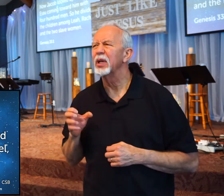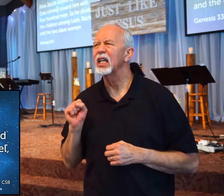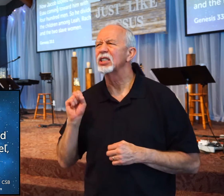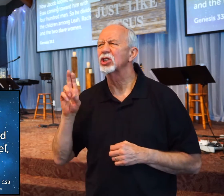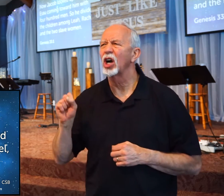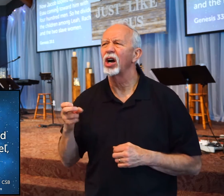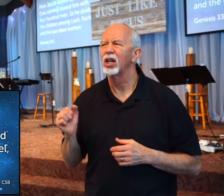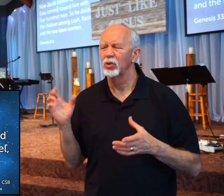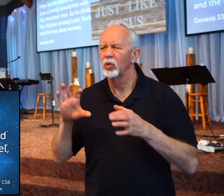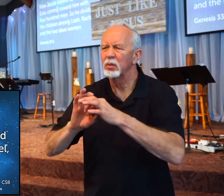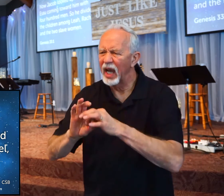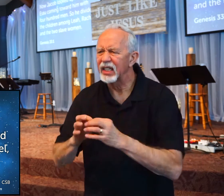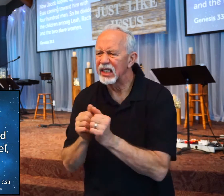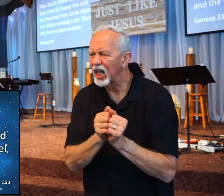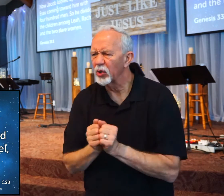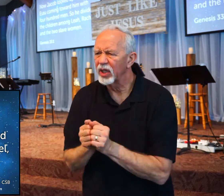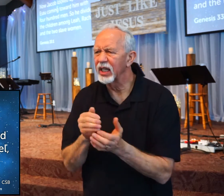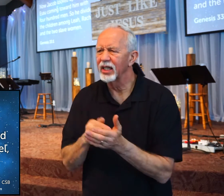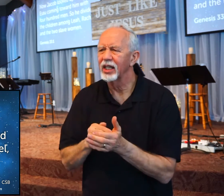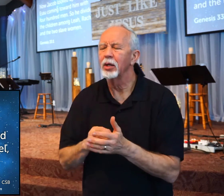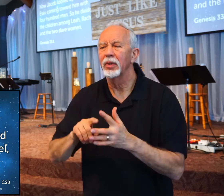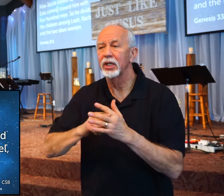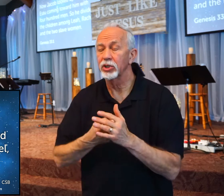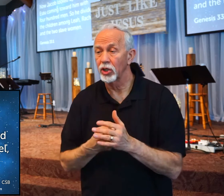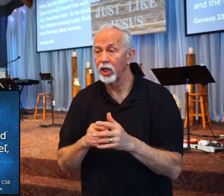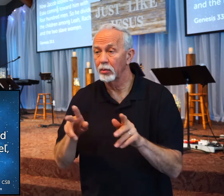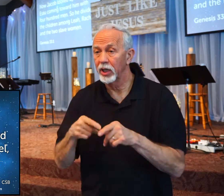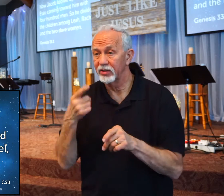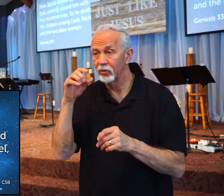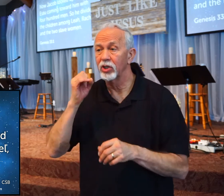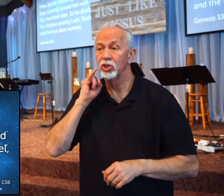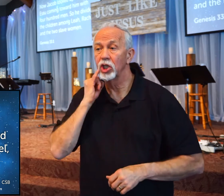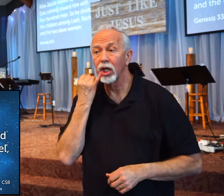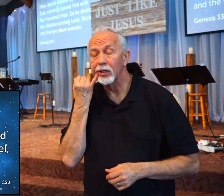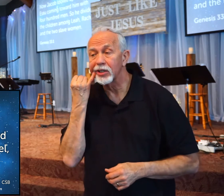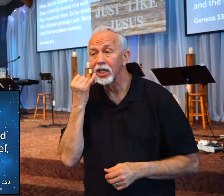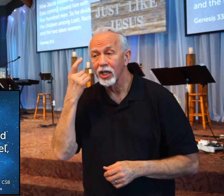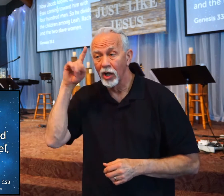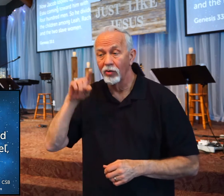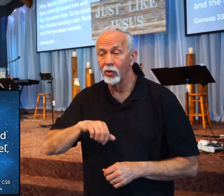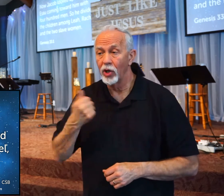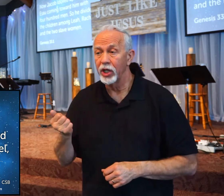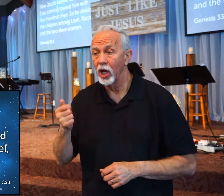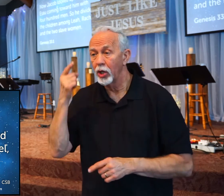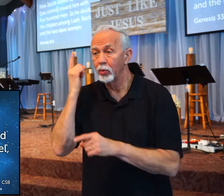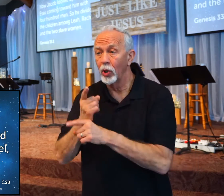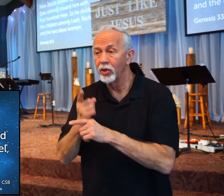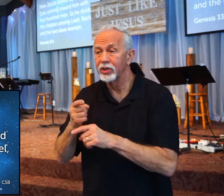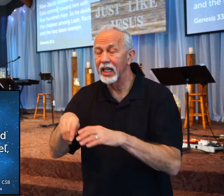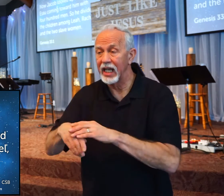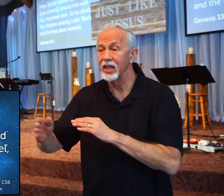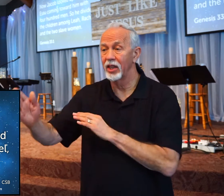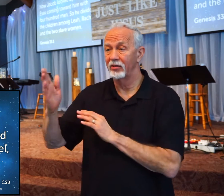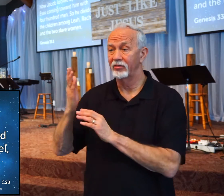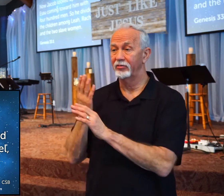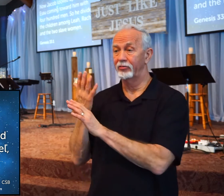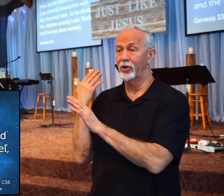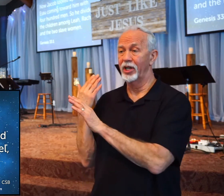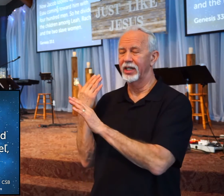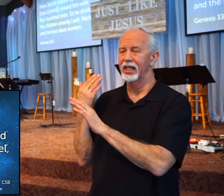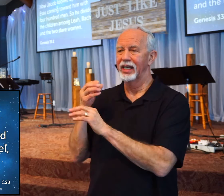know that this was the starting point of jealousy for those other brothers who were put up in the front? And Joseph's back